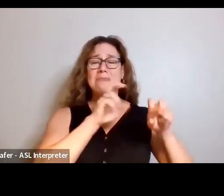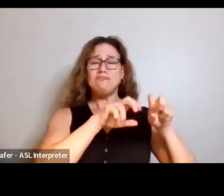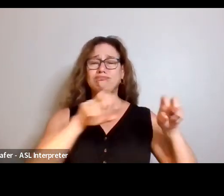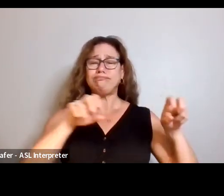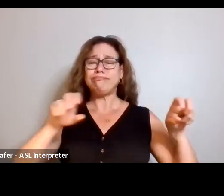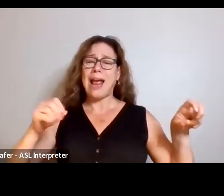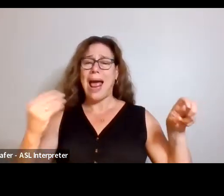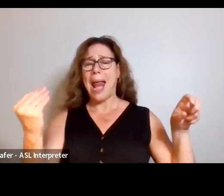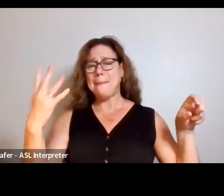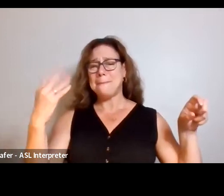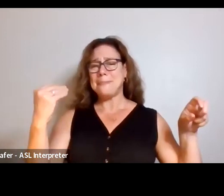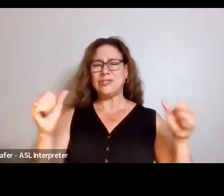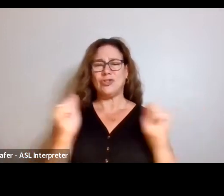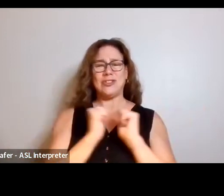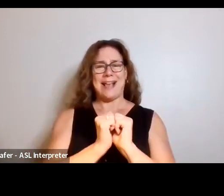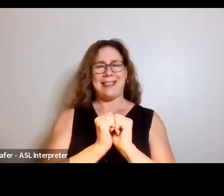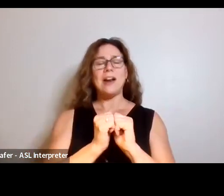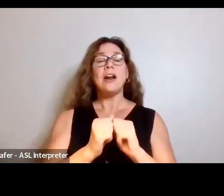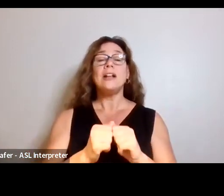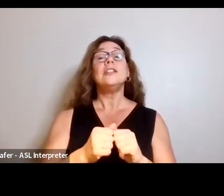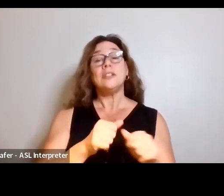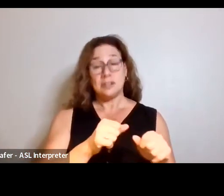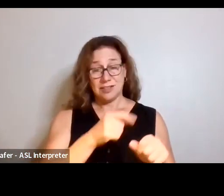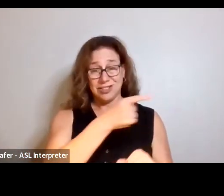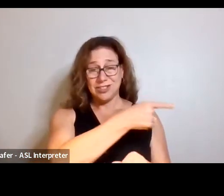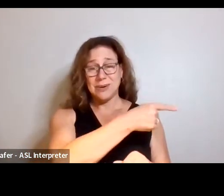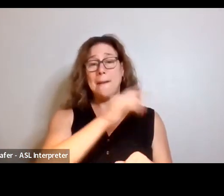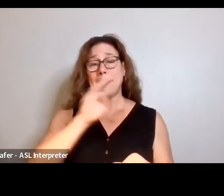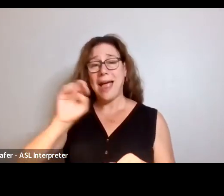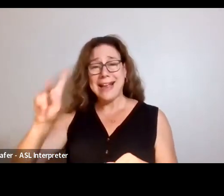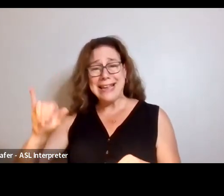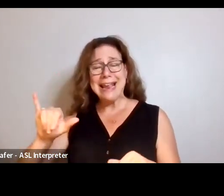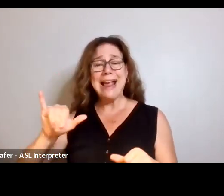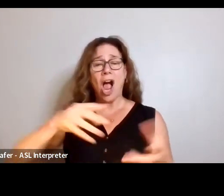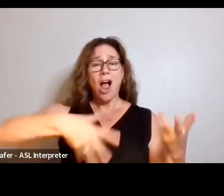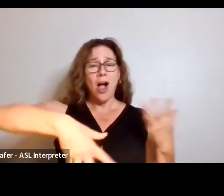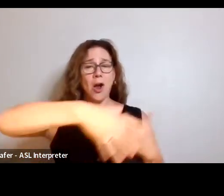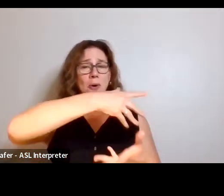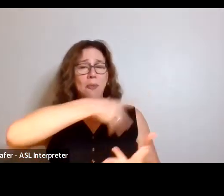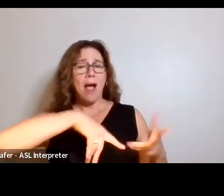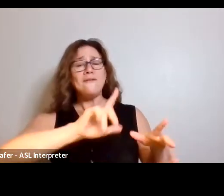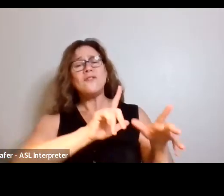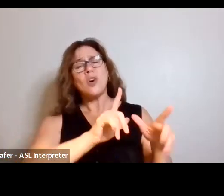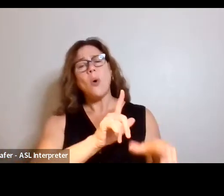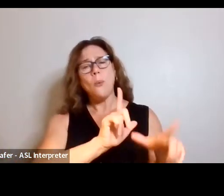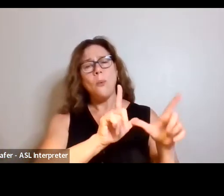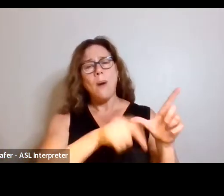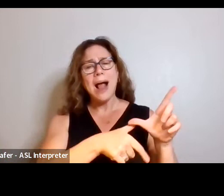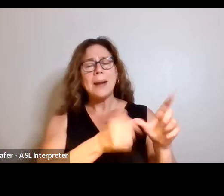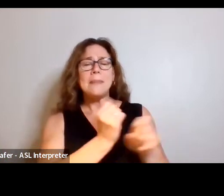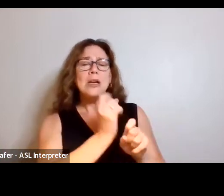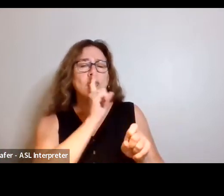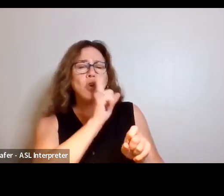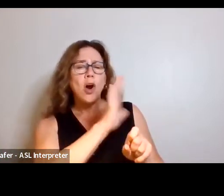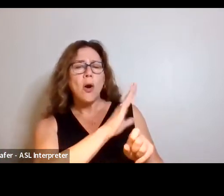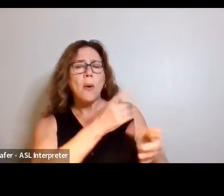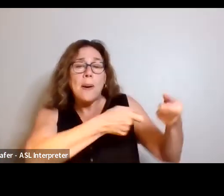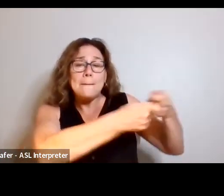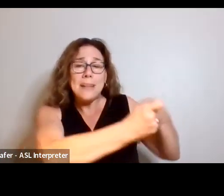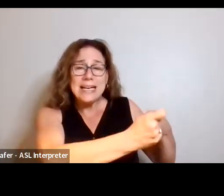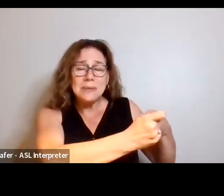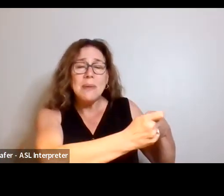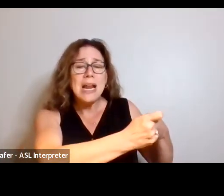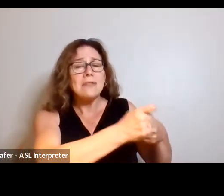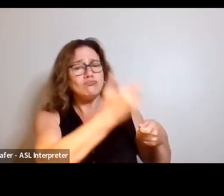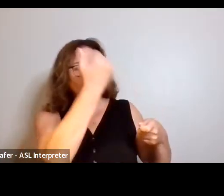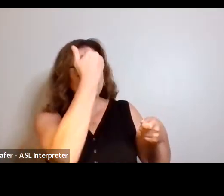And then she also hung out for a little while longer to make sure that her replacement, Catherine, is in place and ready to go. She